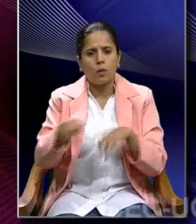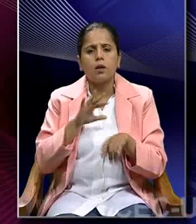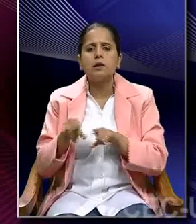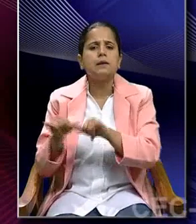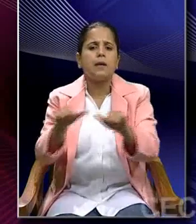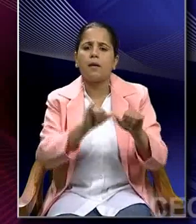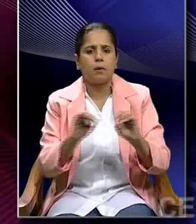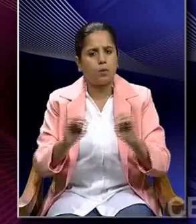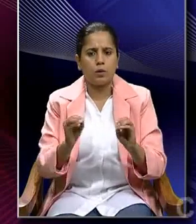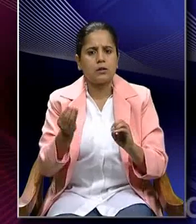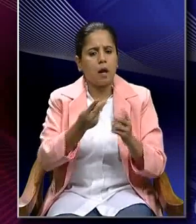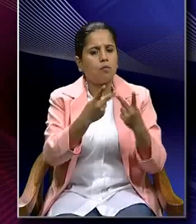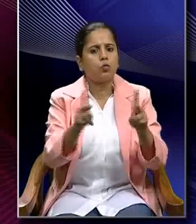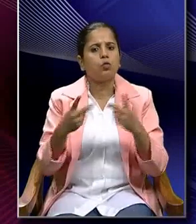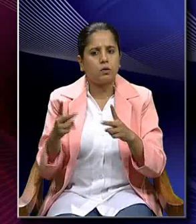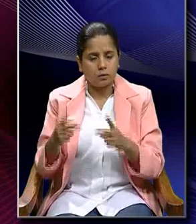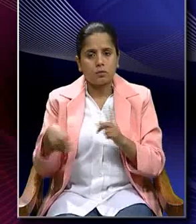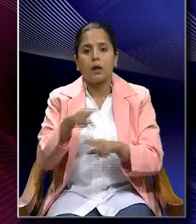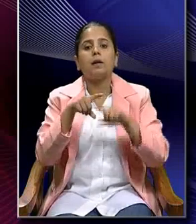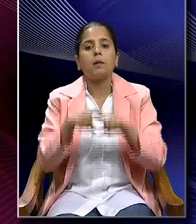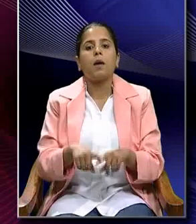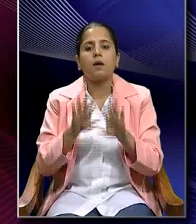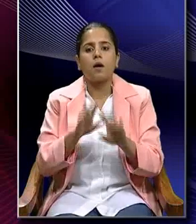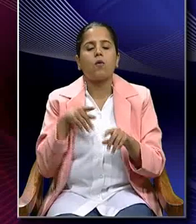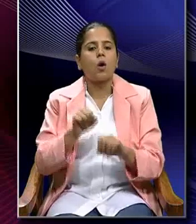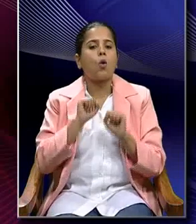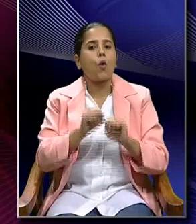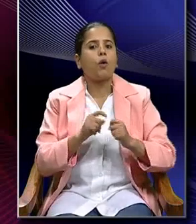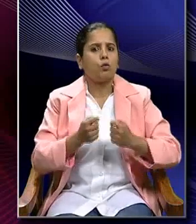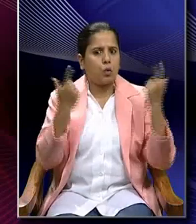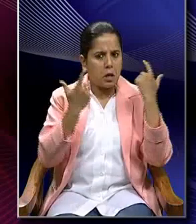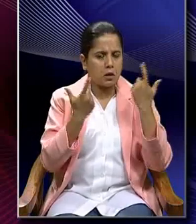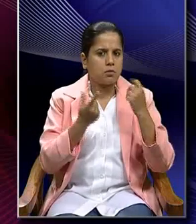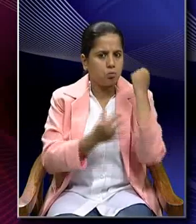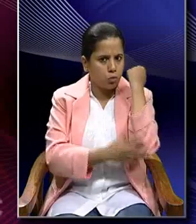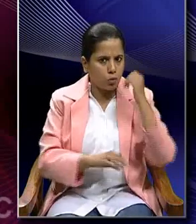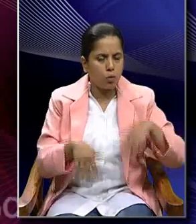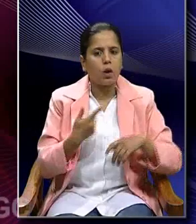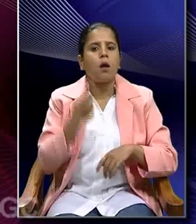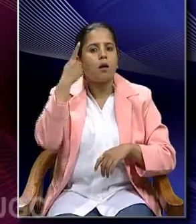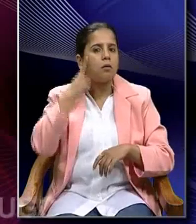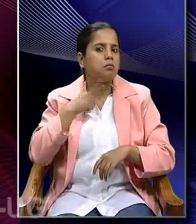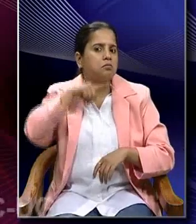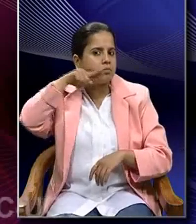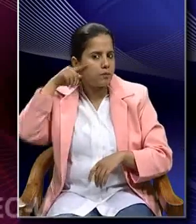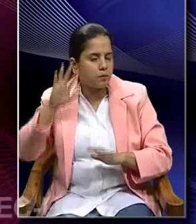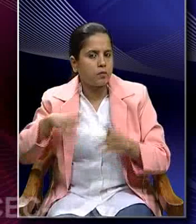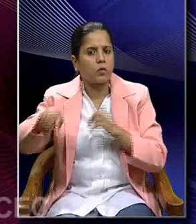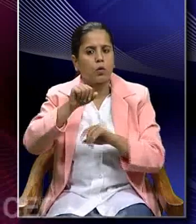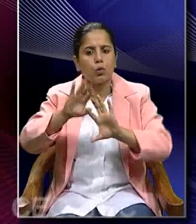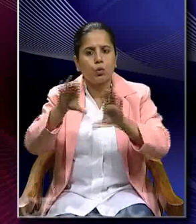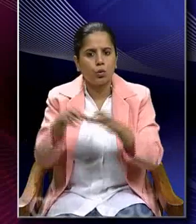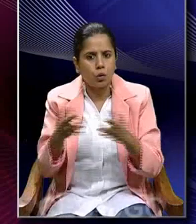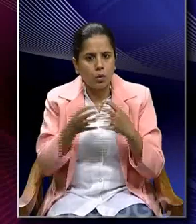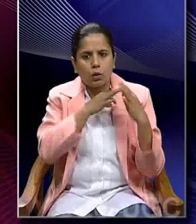same. It would also depend upon the class, race, caste, ethnic group